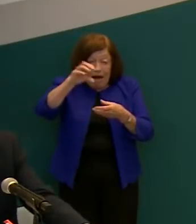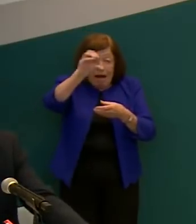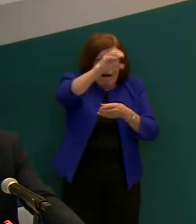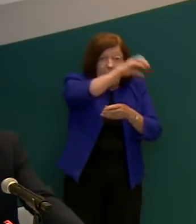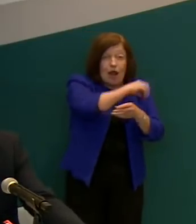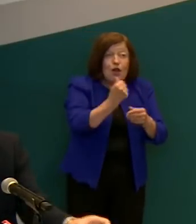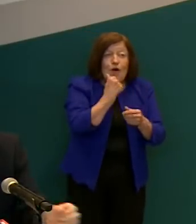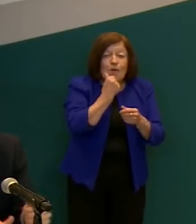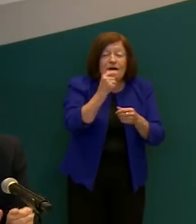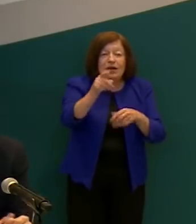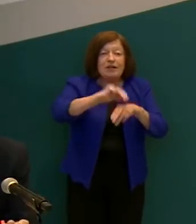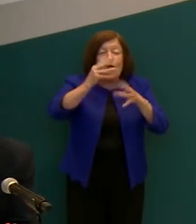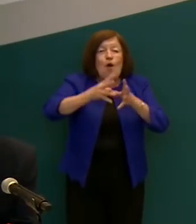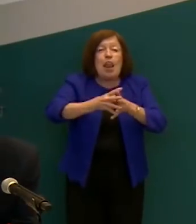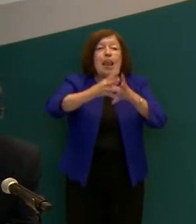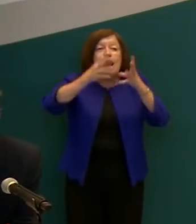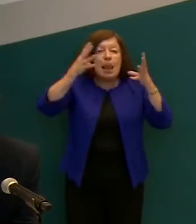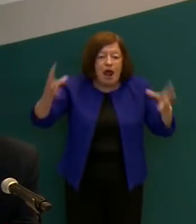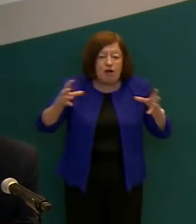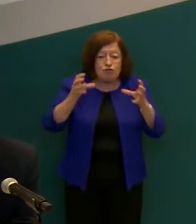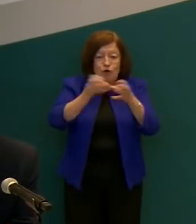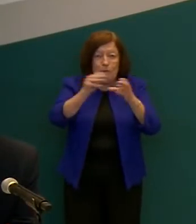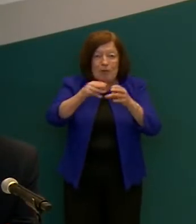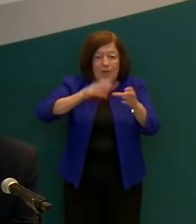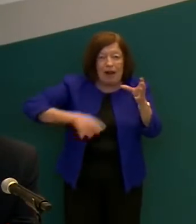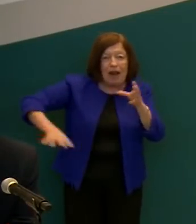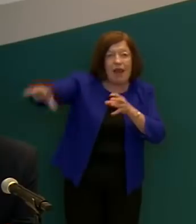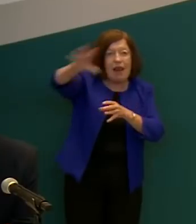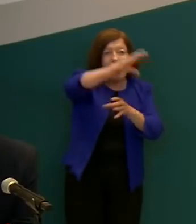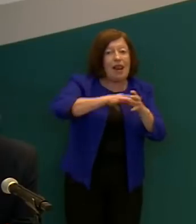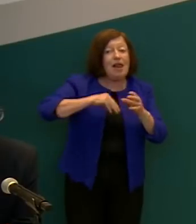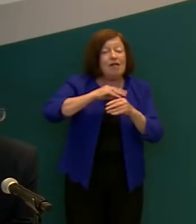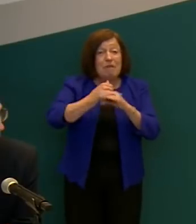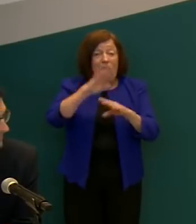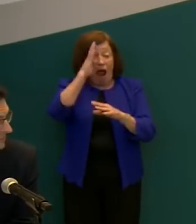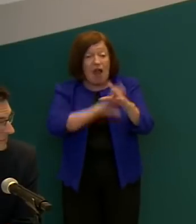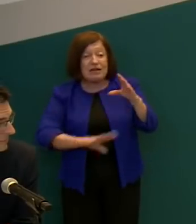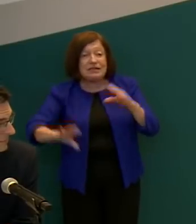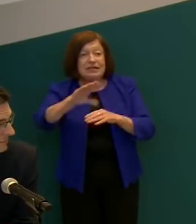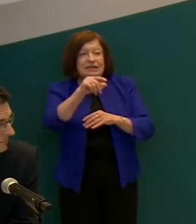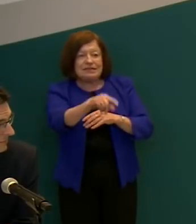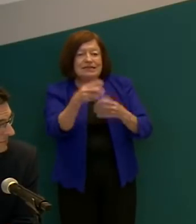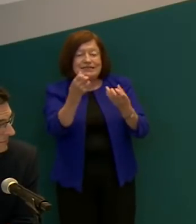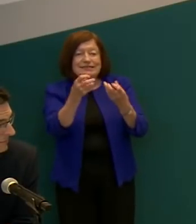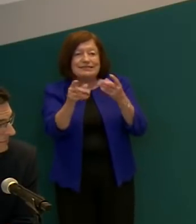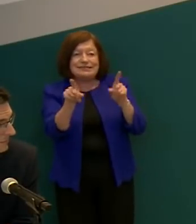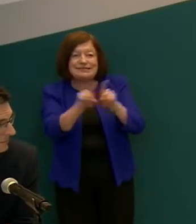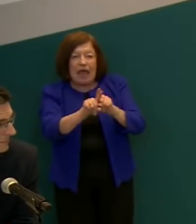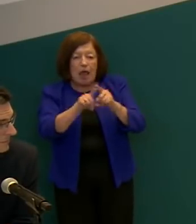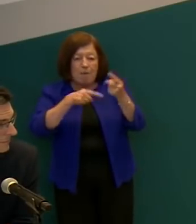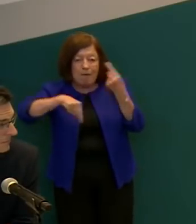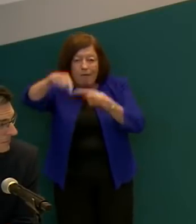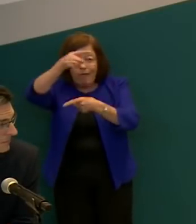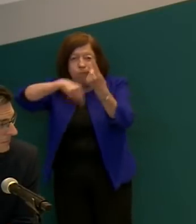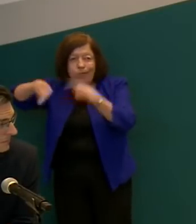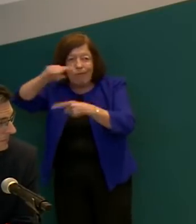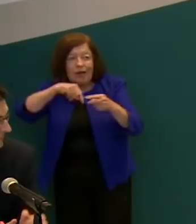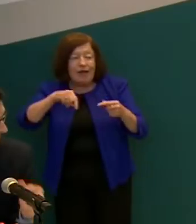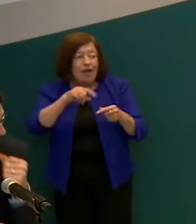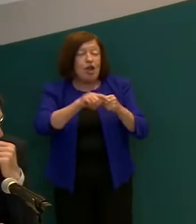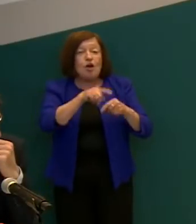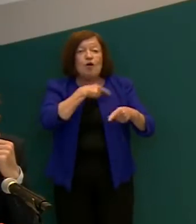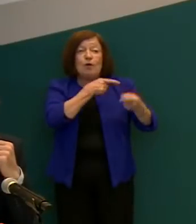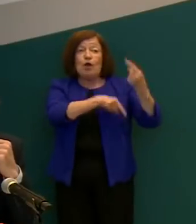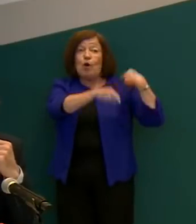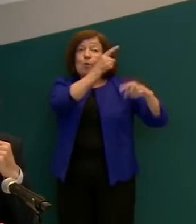much larger population, and the whole population is behaving in similar ways. So if we wind back